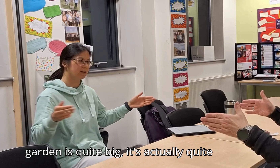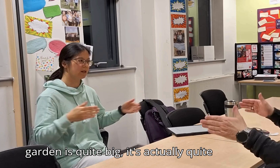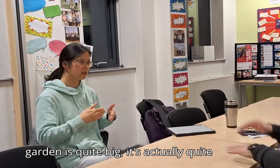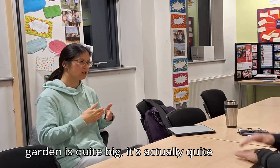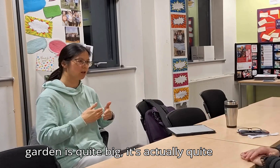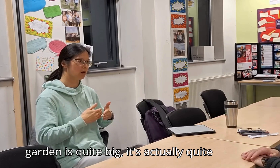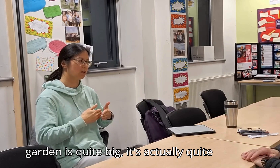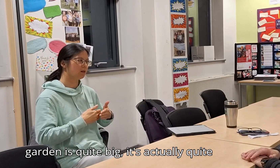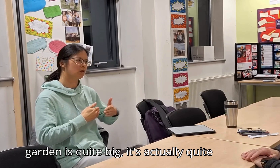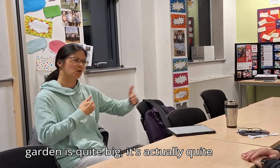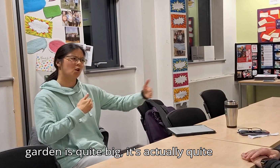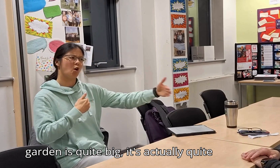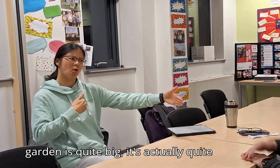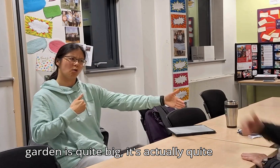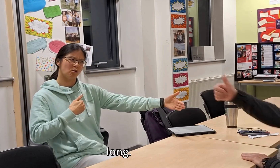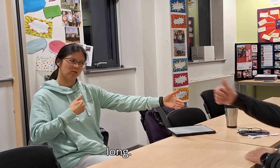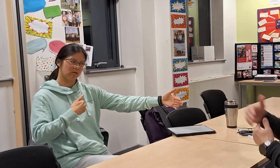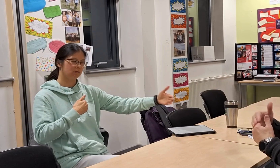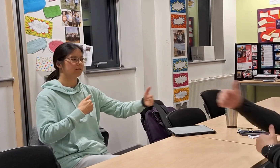big, it's actually quite long.